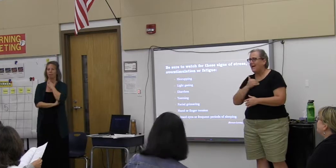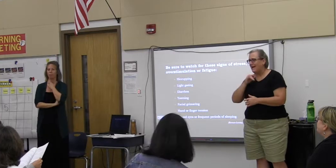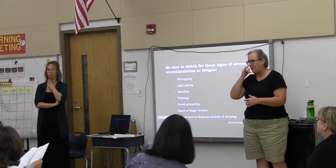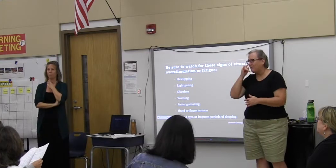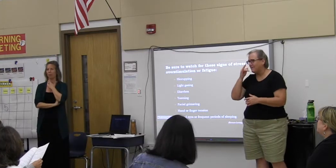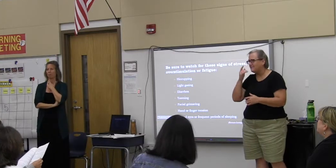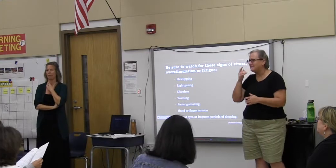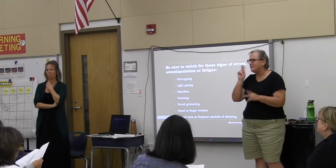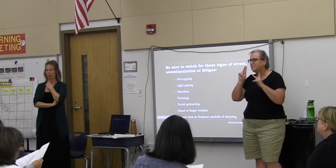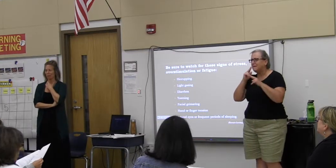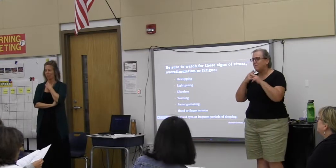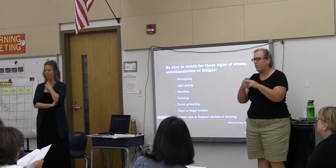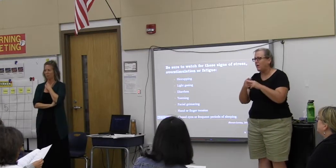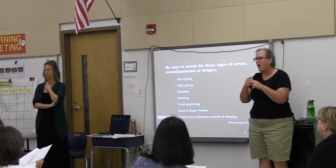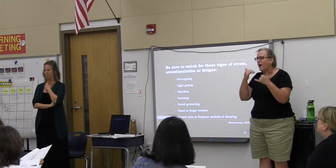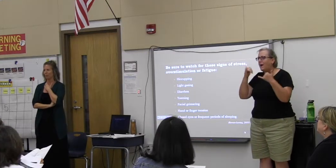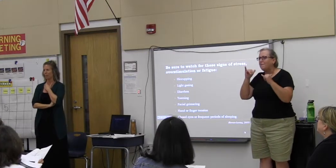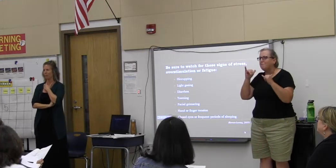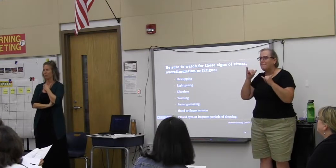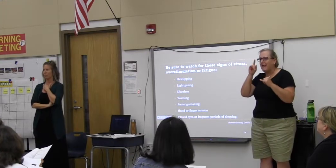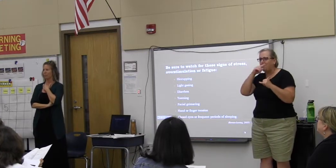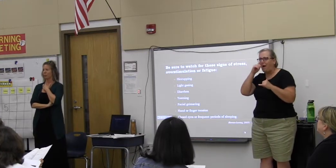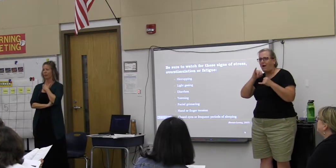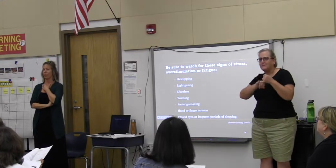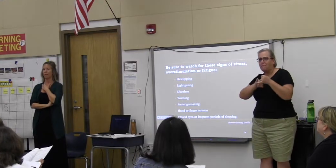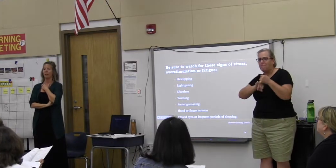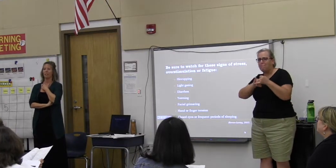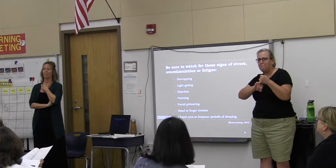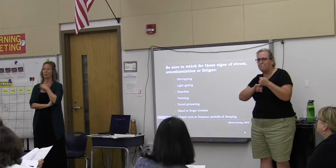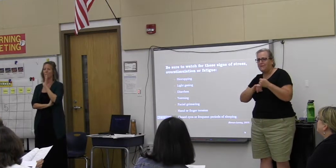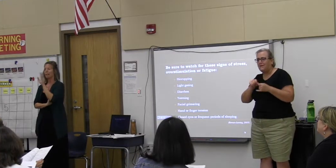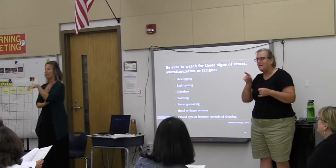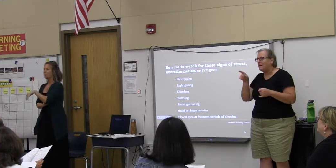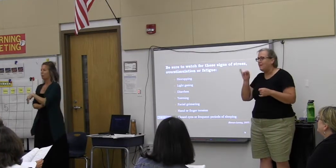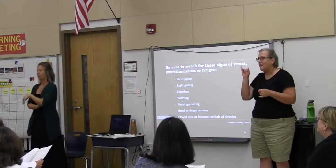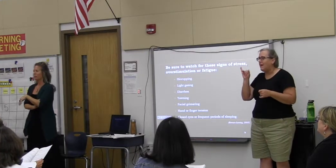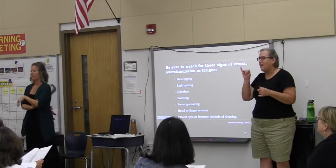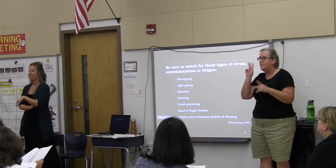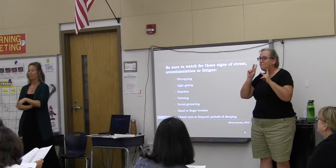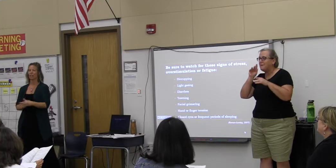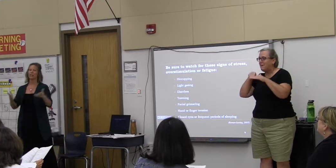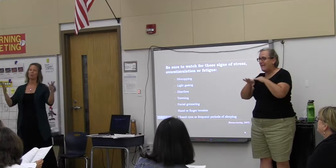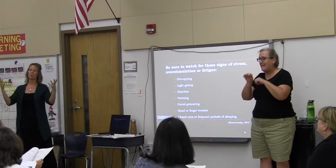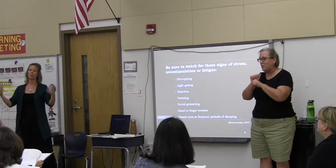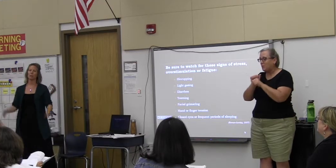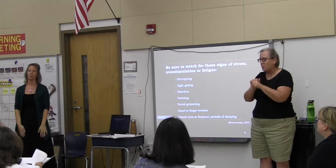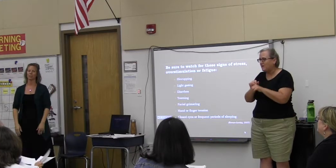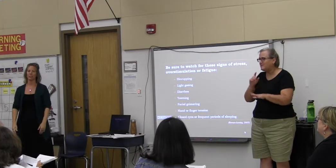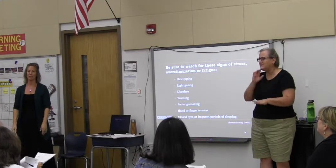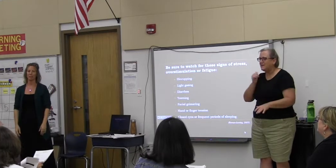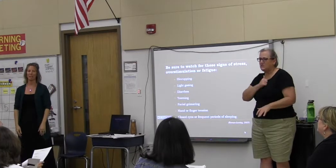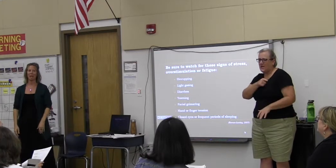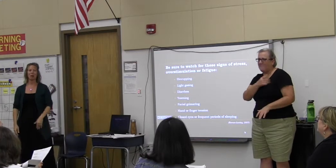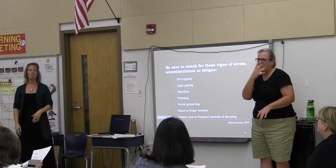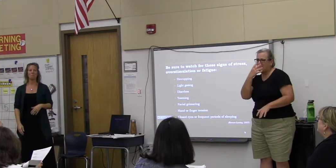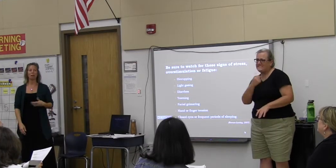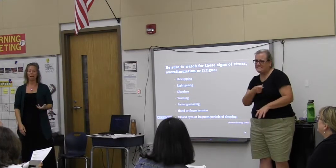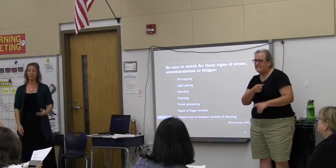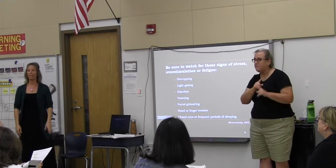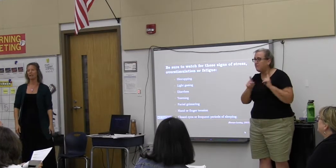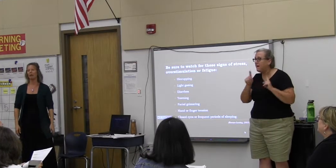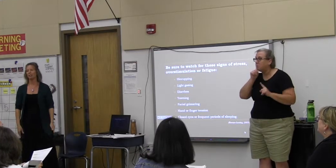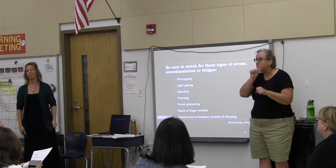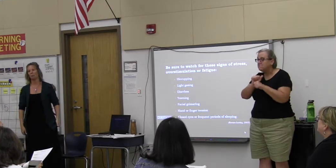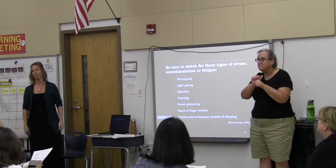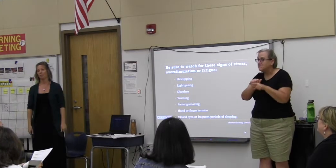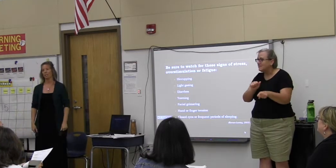kids, people call it playing possum, and I'm sure you guys have seen this where, people might come into work with the kid and you're like, oh, sorry, they're sleeping.